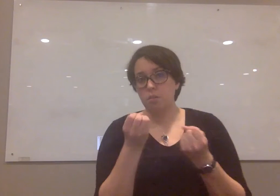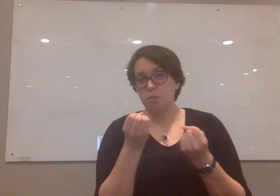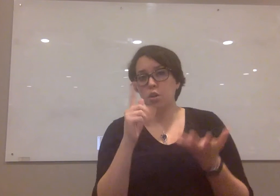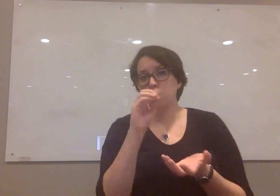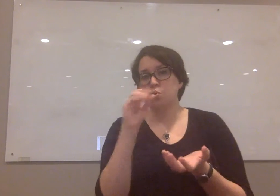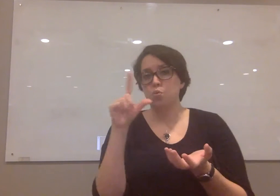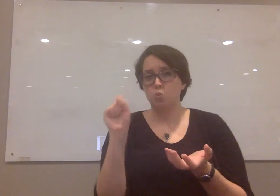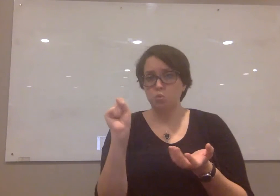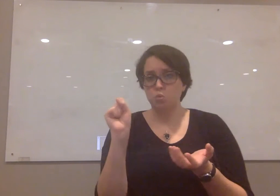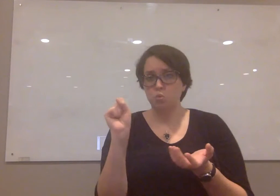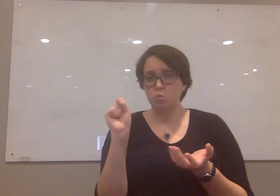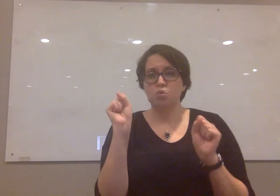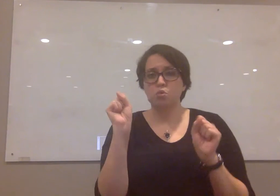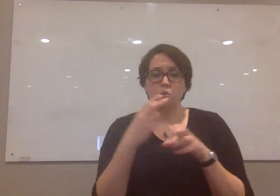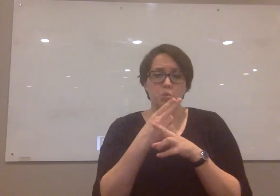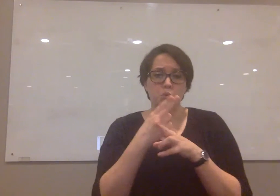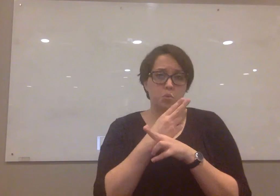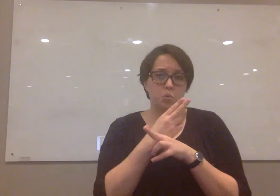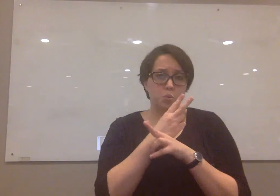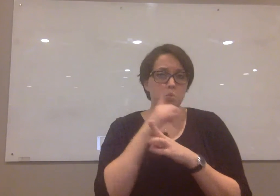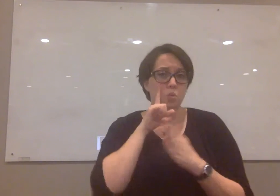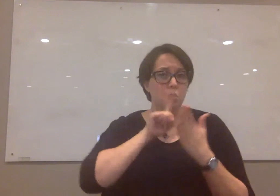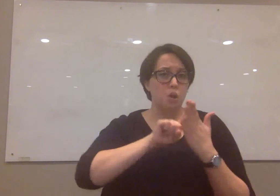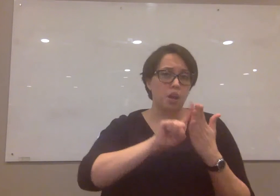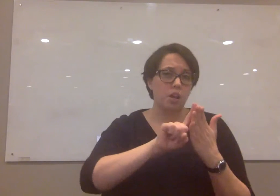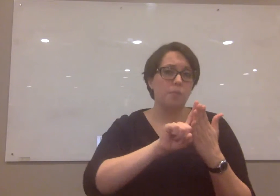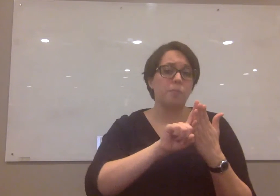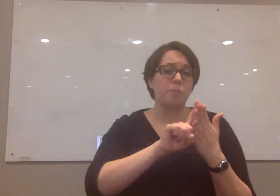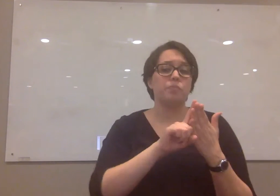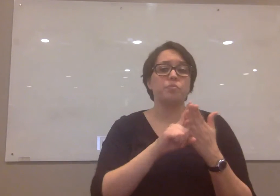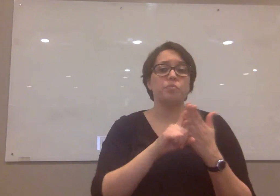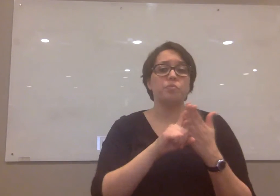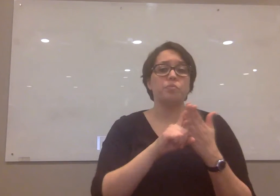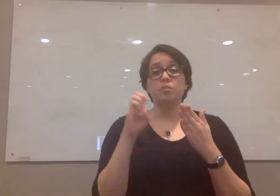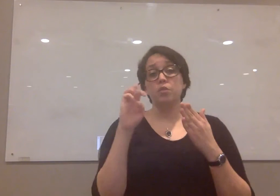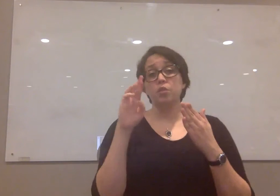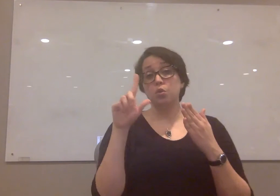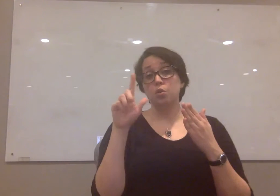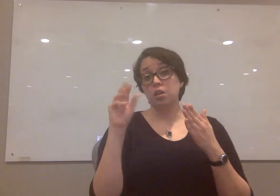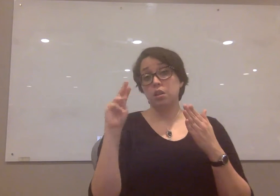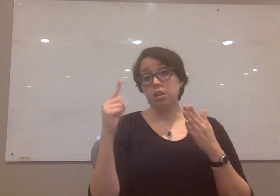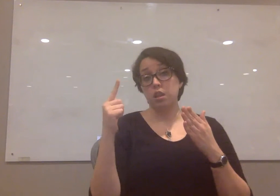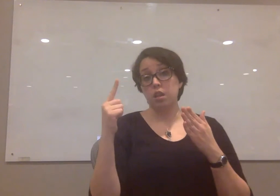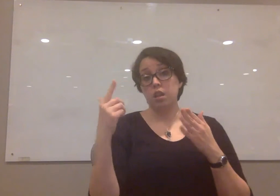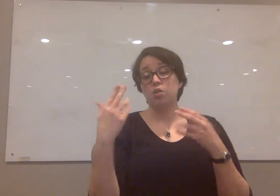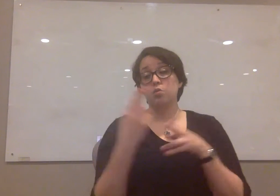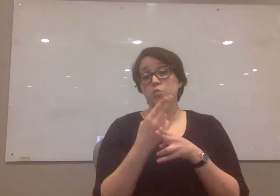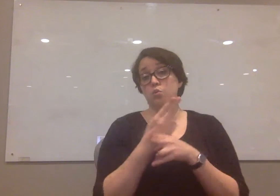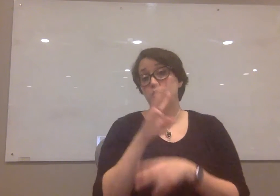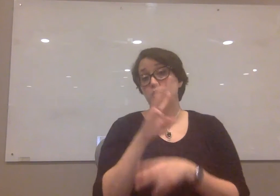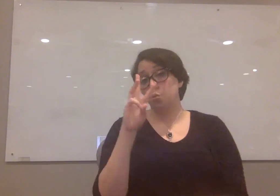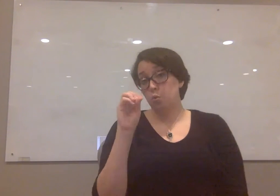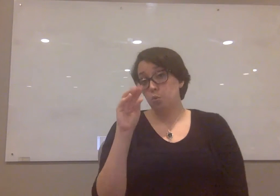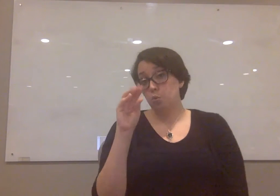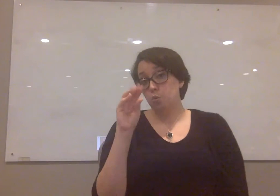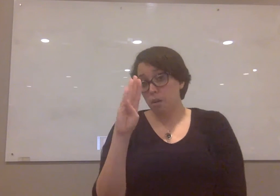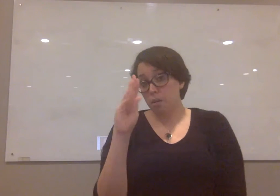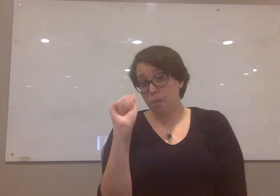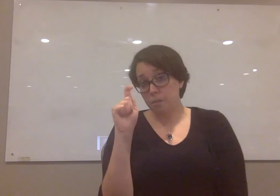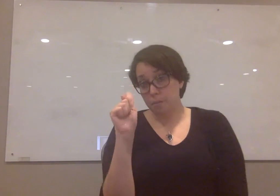this. The one actually from the Erlang ecosystem that Erlang Solutions has is Wombat. But some of the